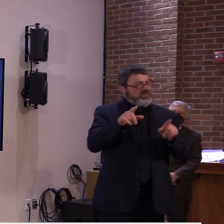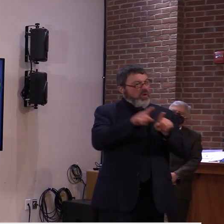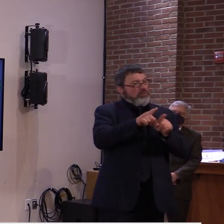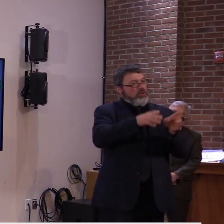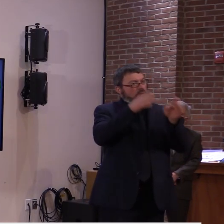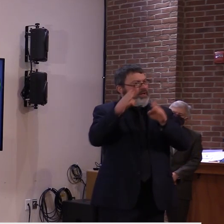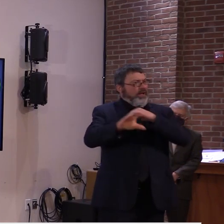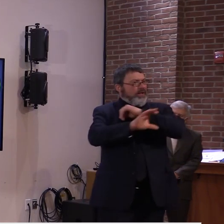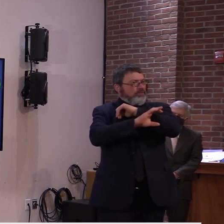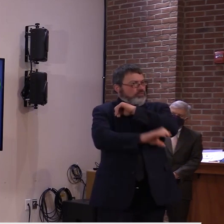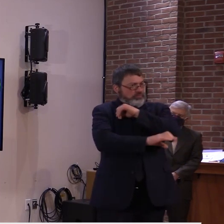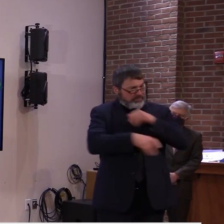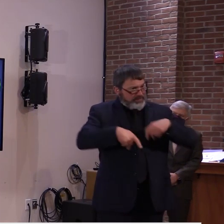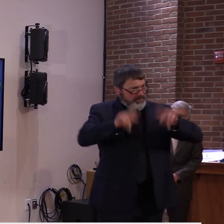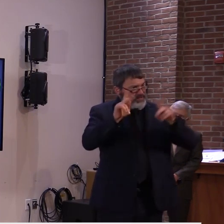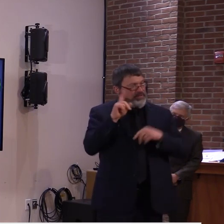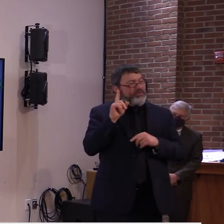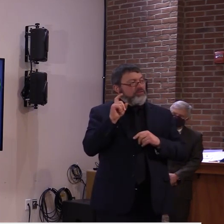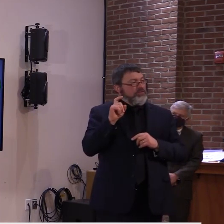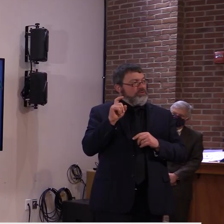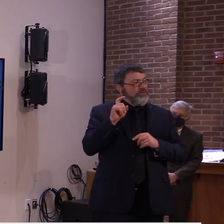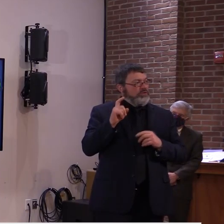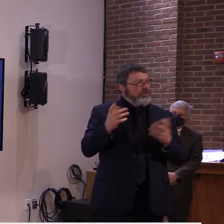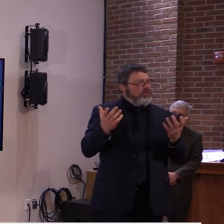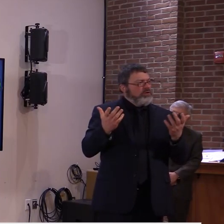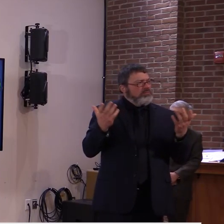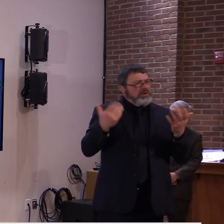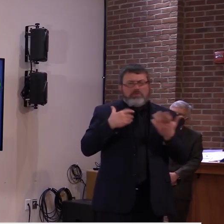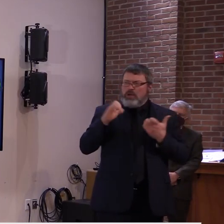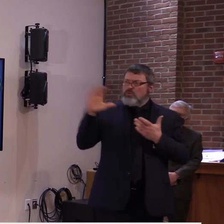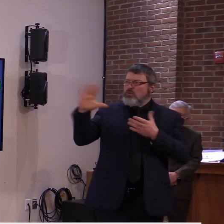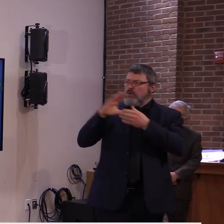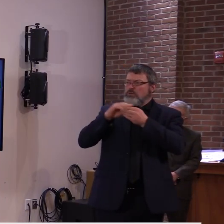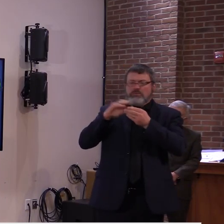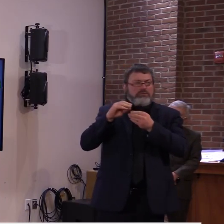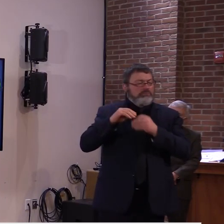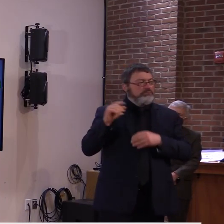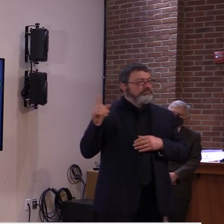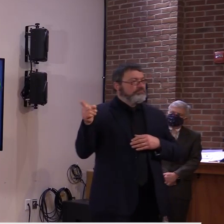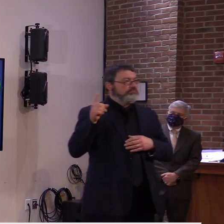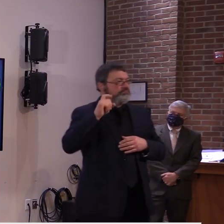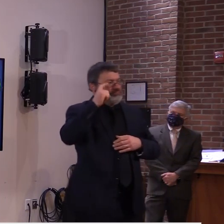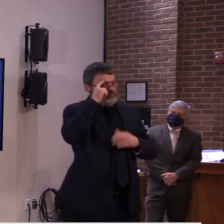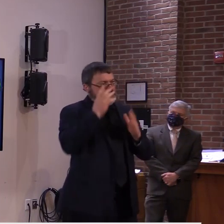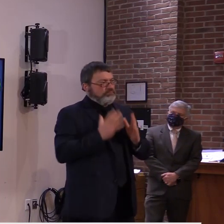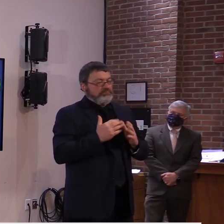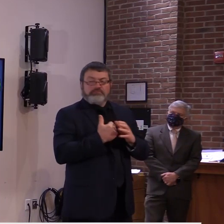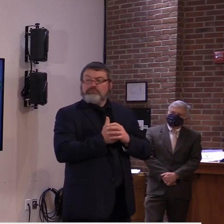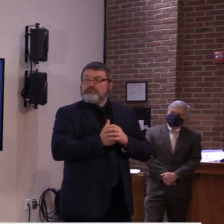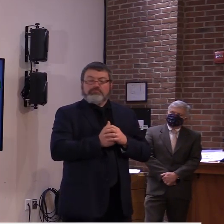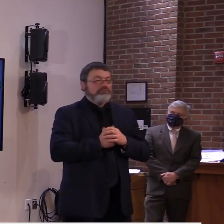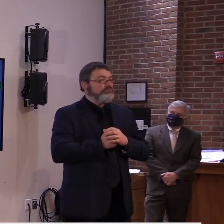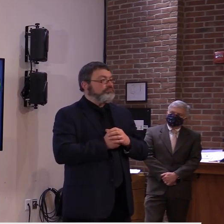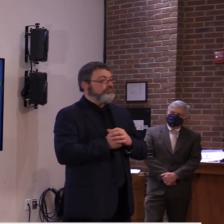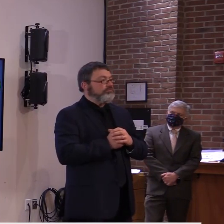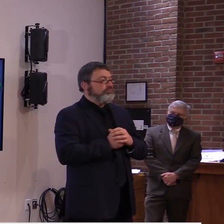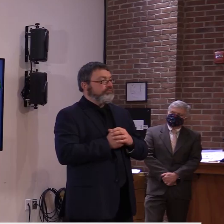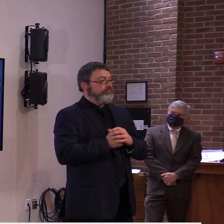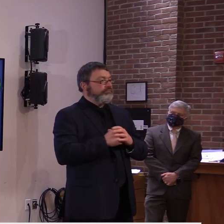funds available for temporary hiring? I mean, and I guess the judiciary and others continue to follow the Constitution on that question.